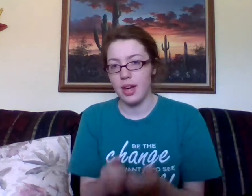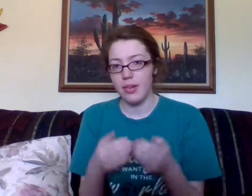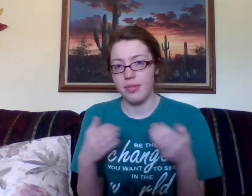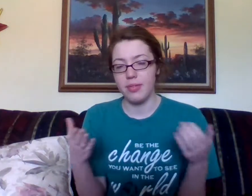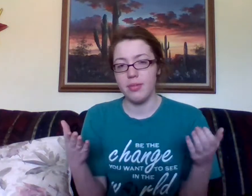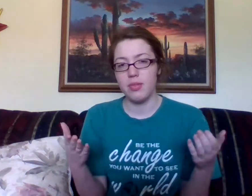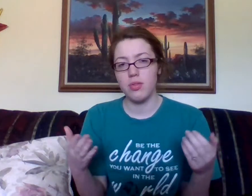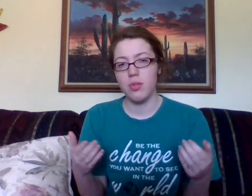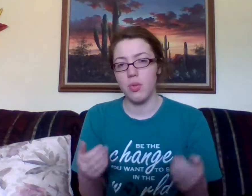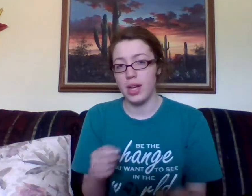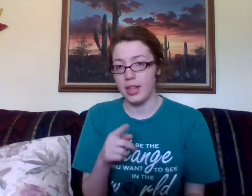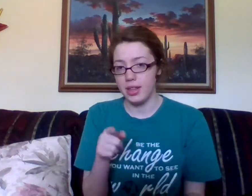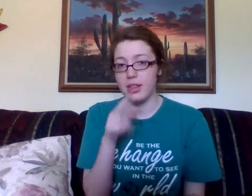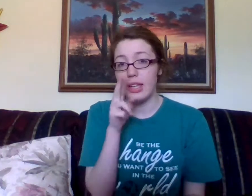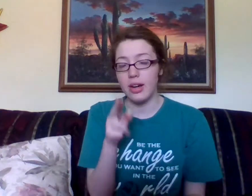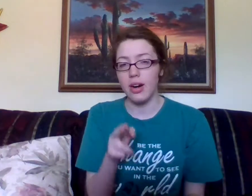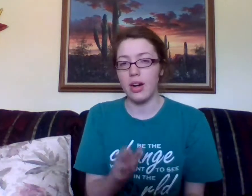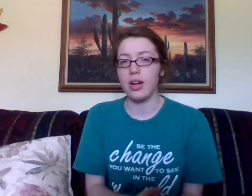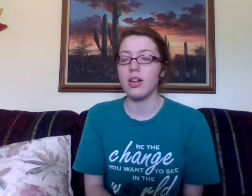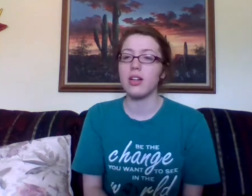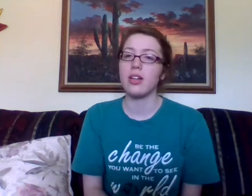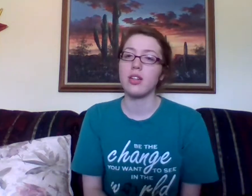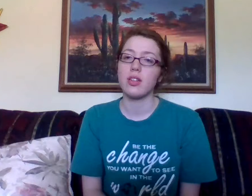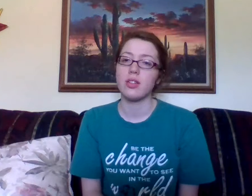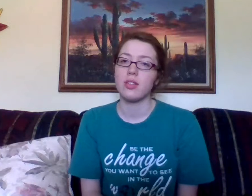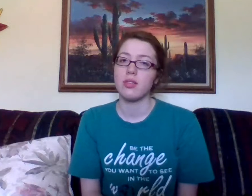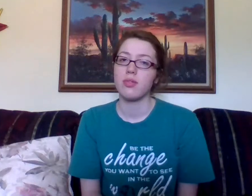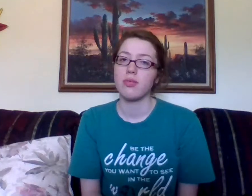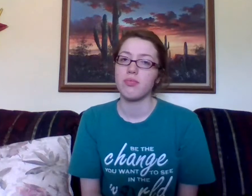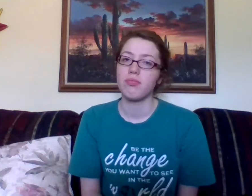of what they are.